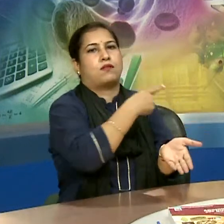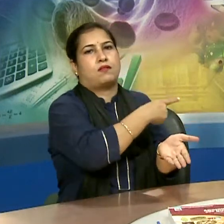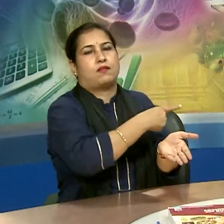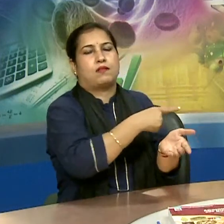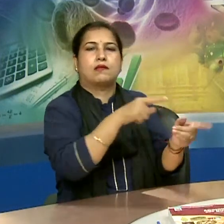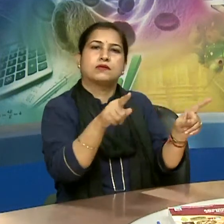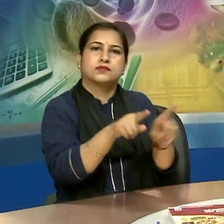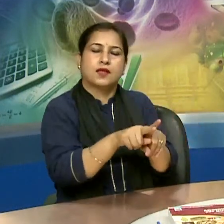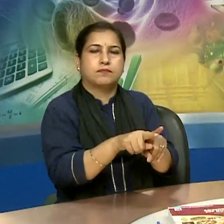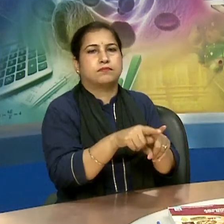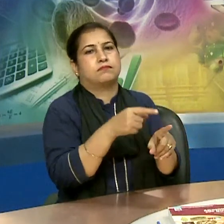measurement.